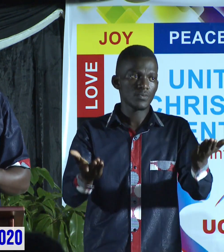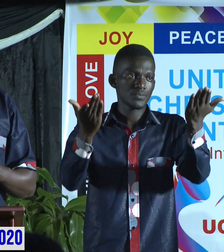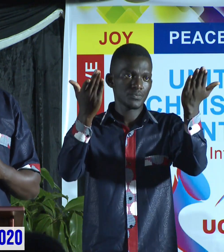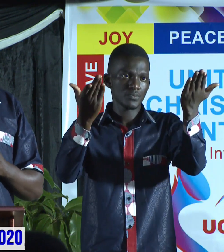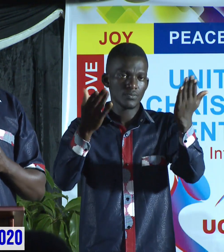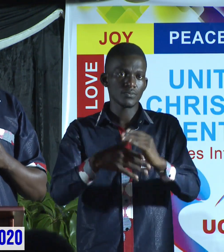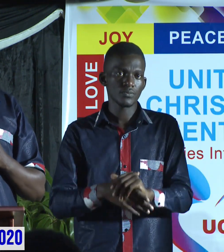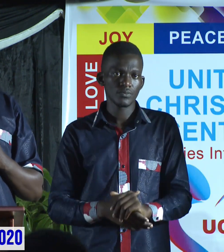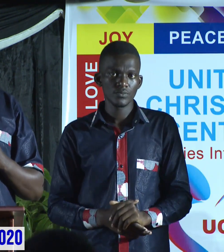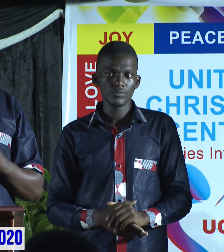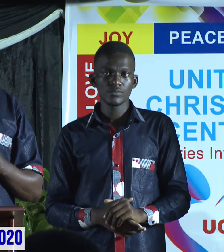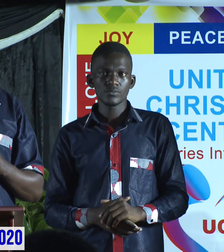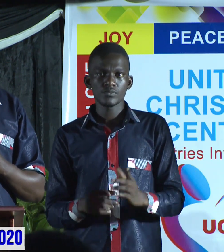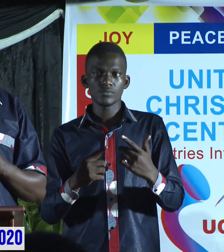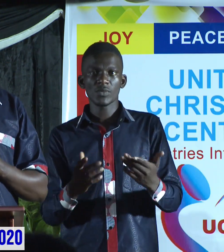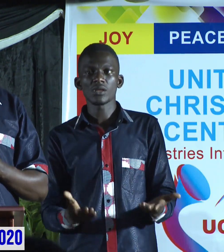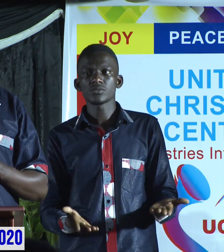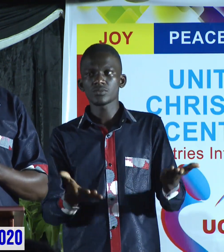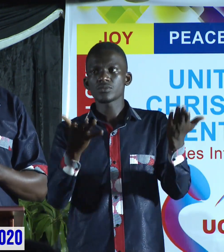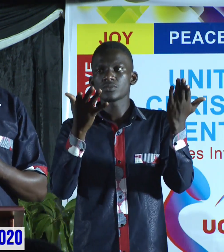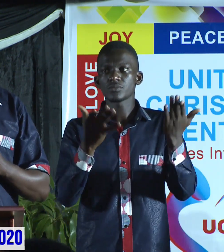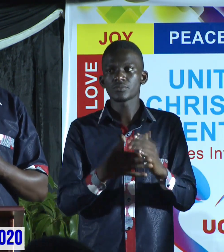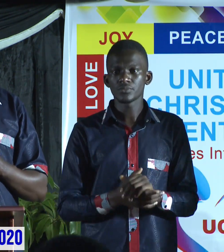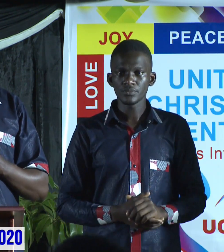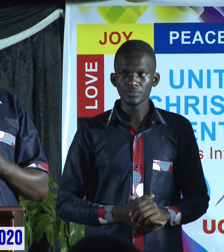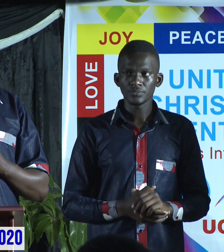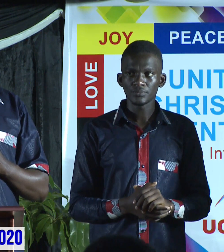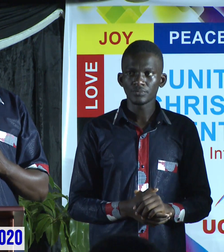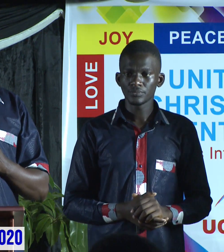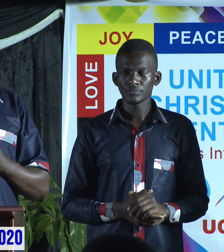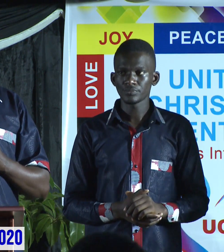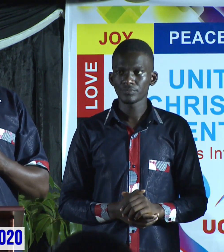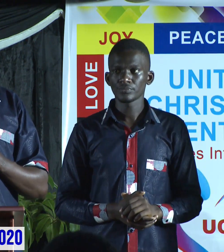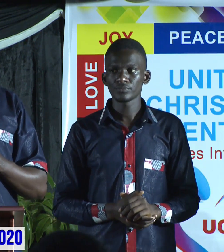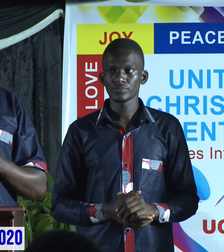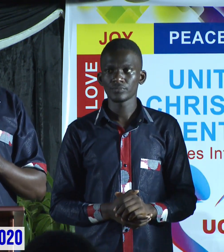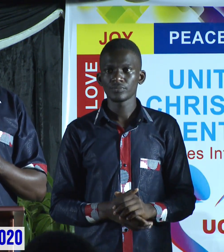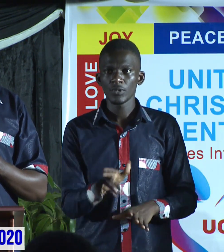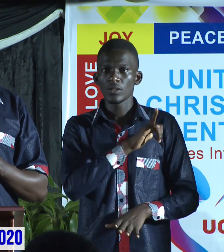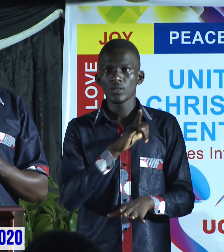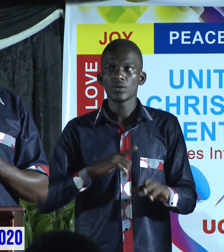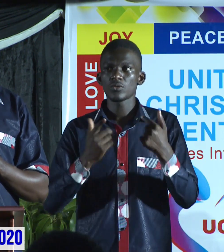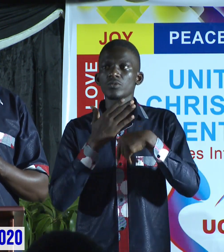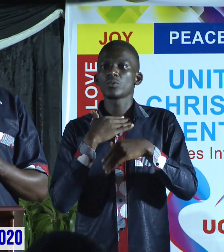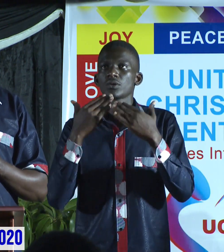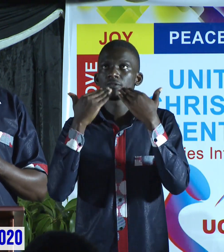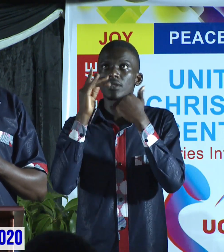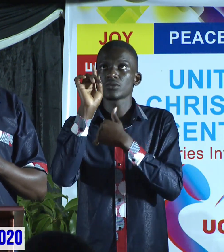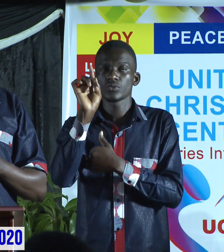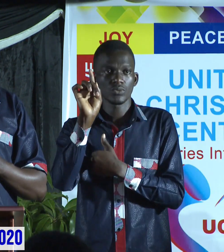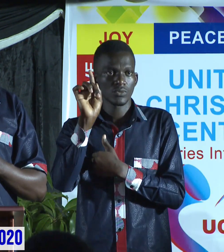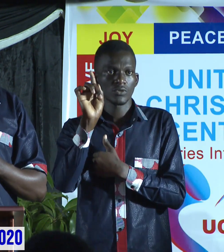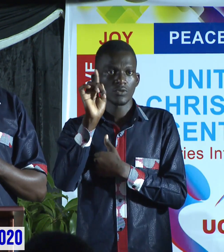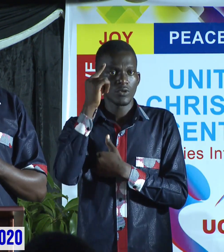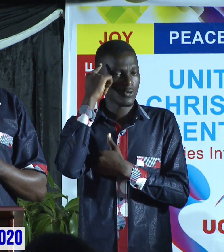Let us get up on our feet as we pray for our evening offering. Father, we want to